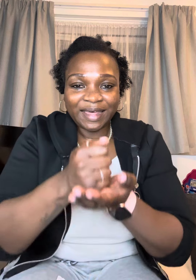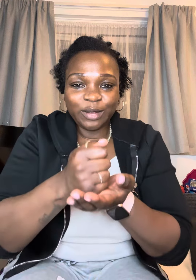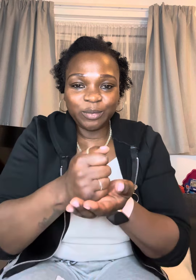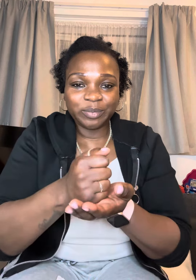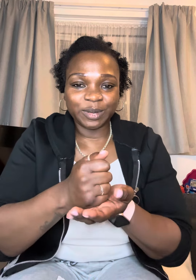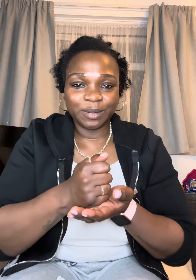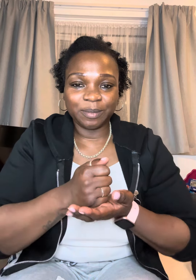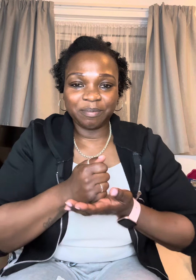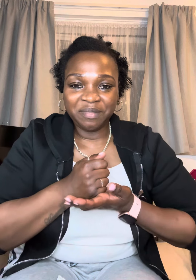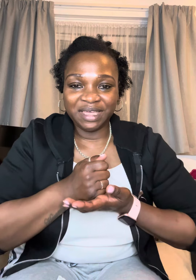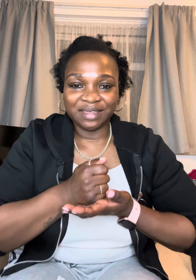help me,